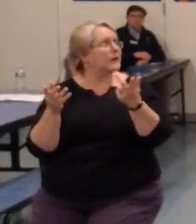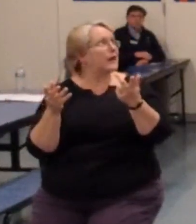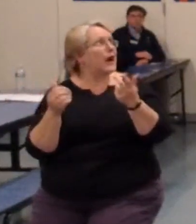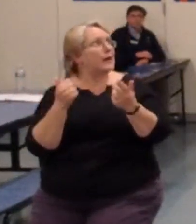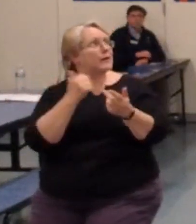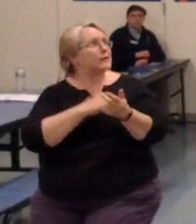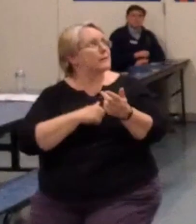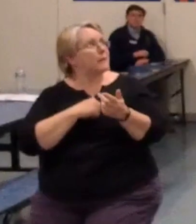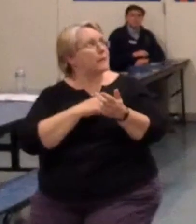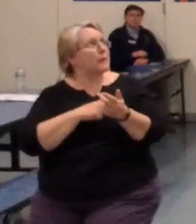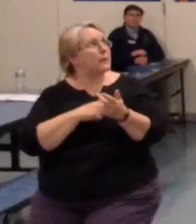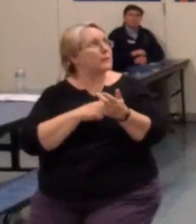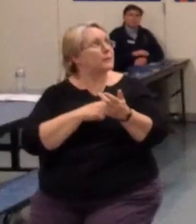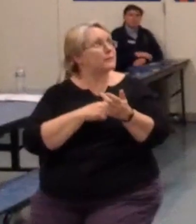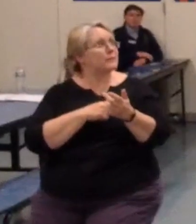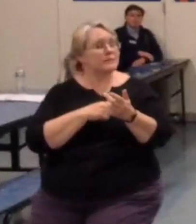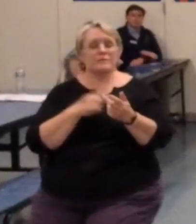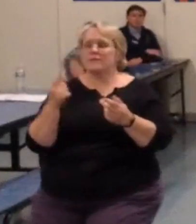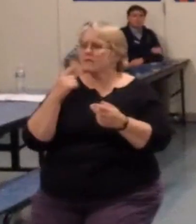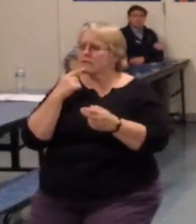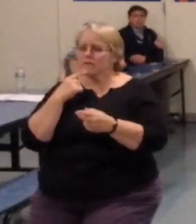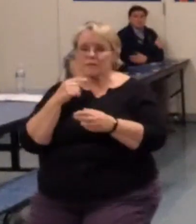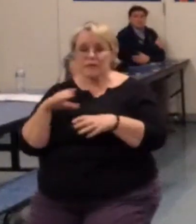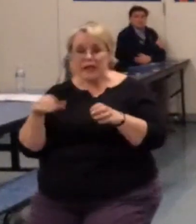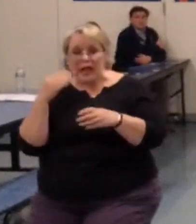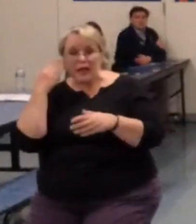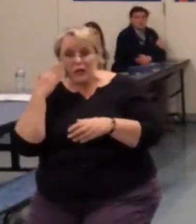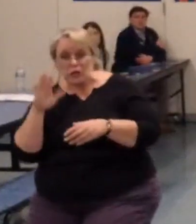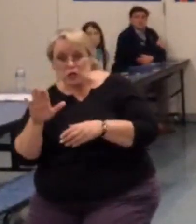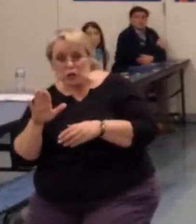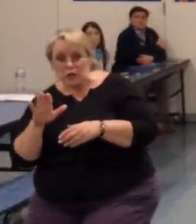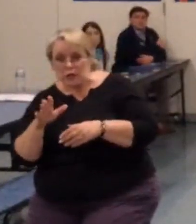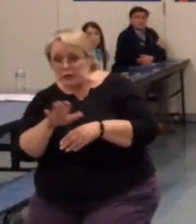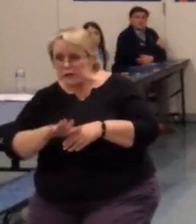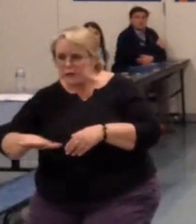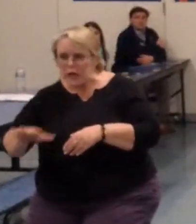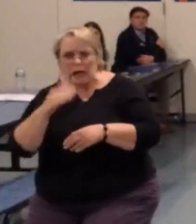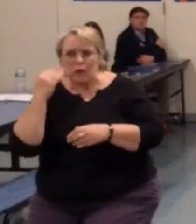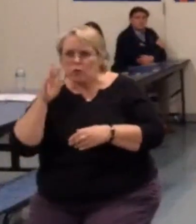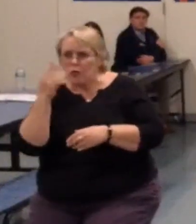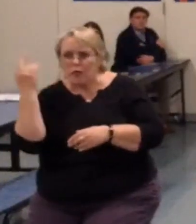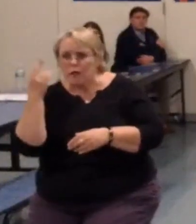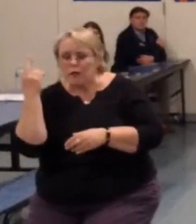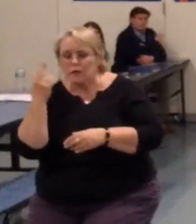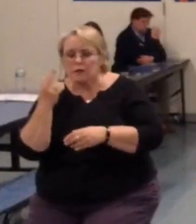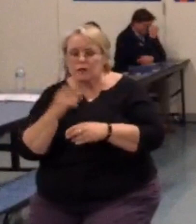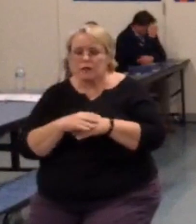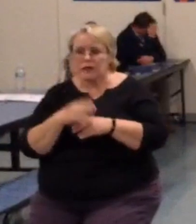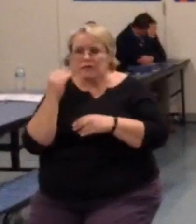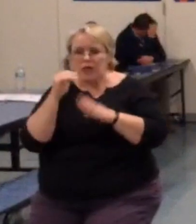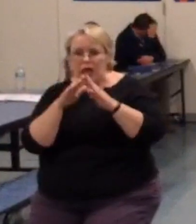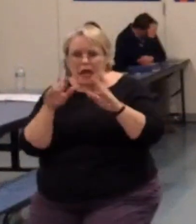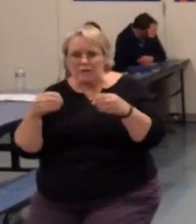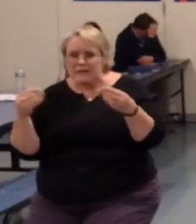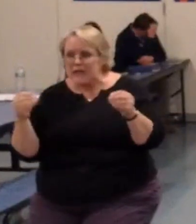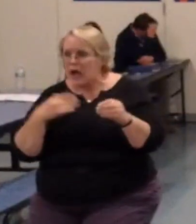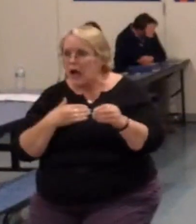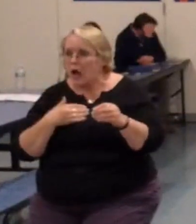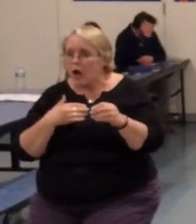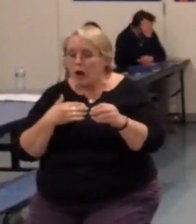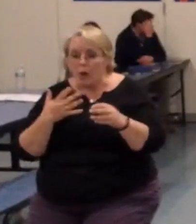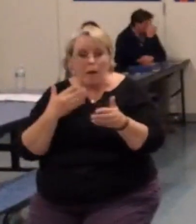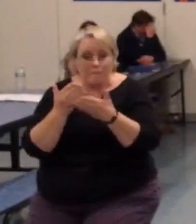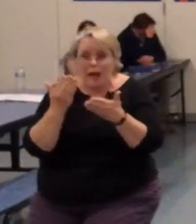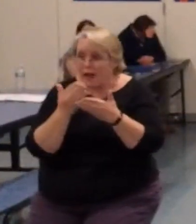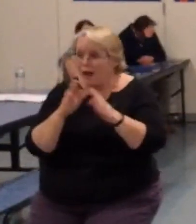I'm sorry. He says, I didn't know this was back here like this. He goes, if there's a house for sale, I'd like to